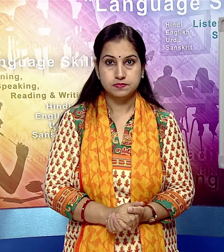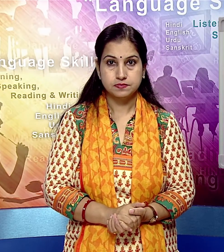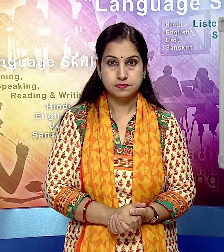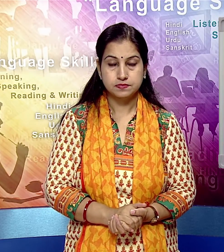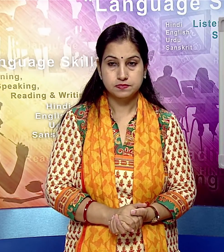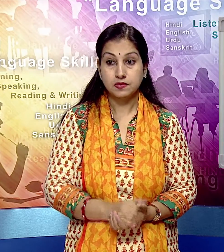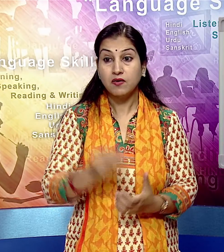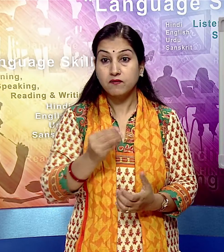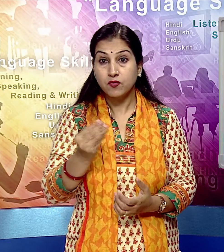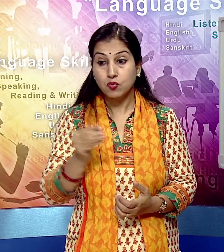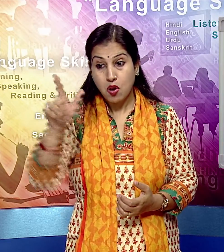Few of the disadvantages are